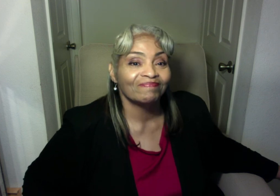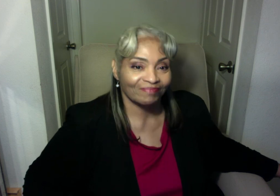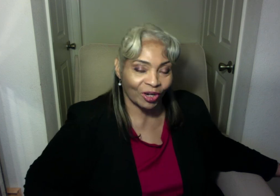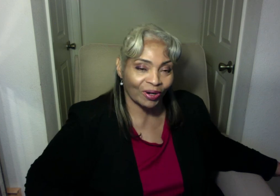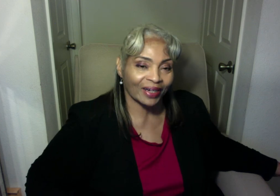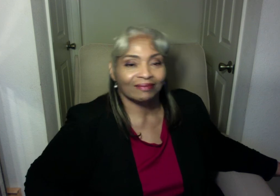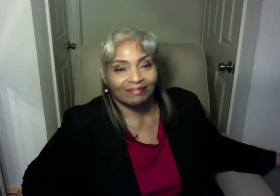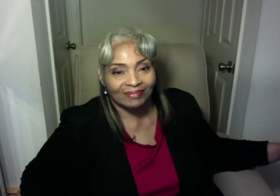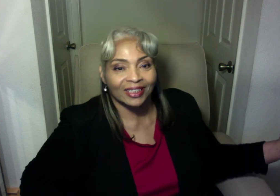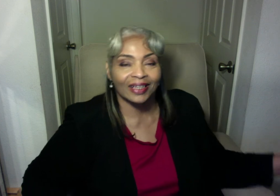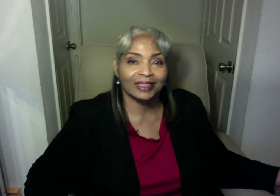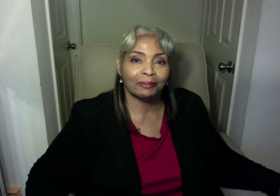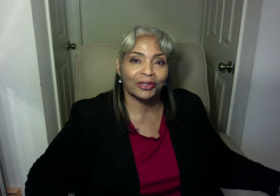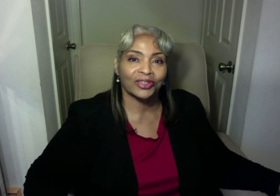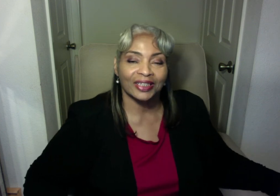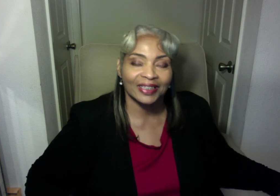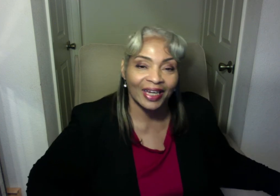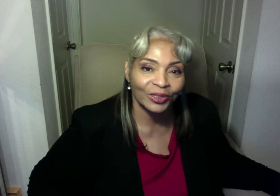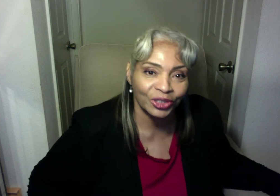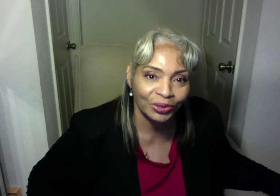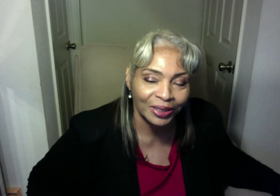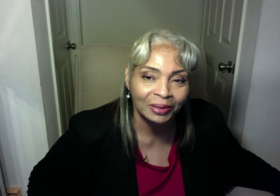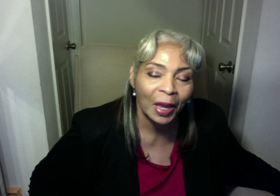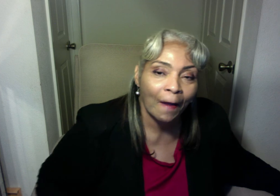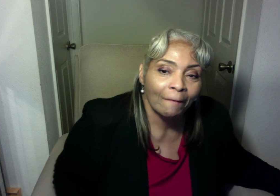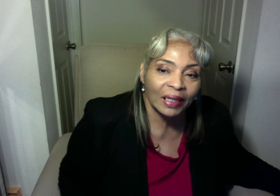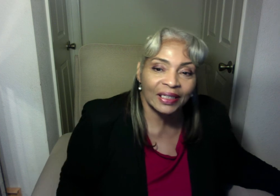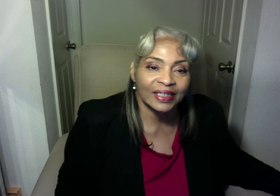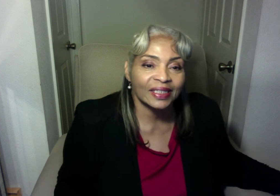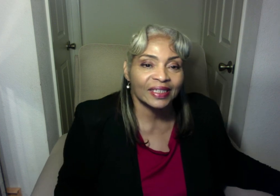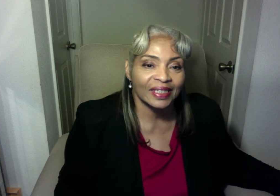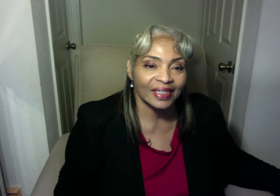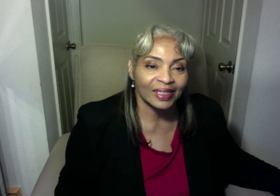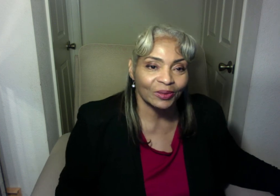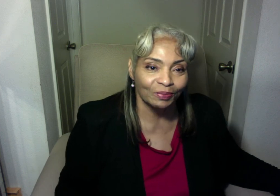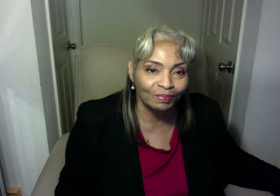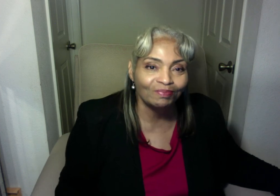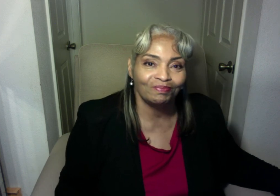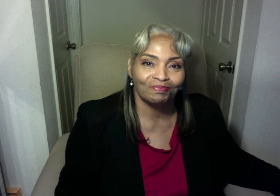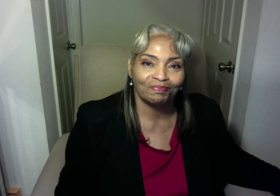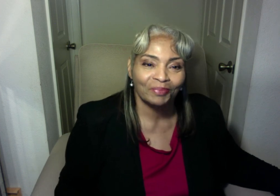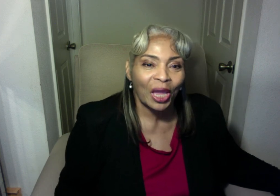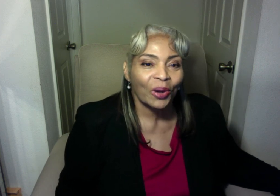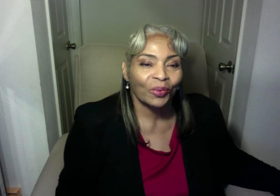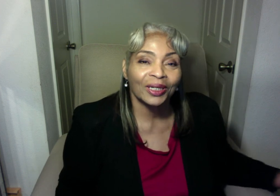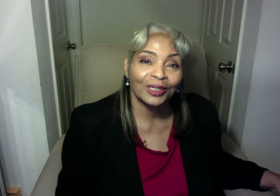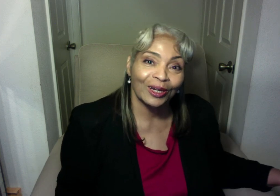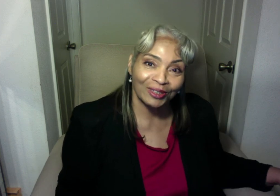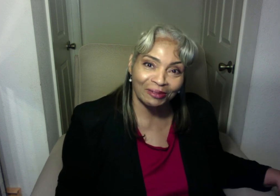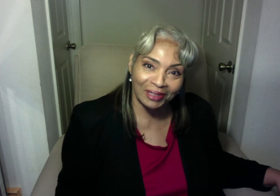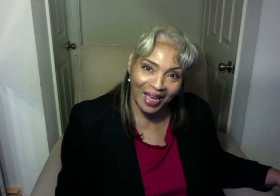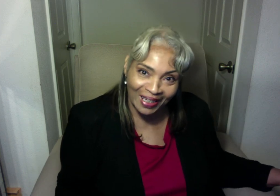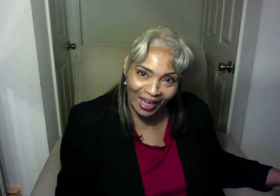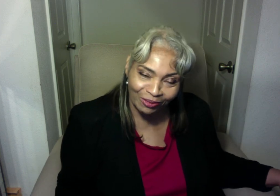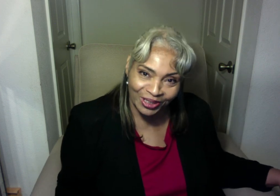All right, it's got some other things added to it. But listen to this. We're going to learn some sign language